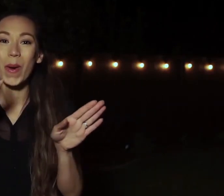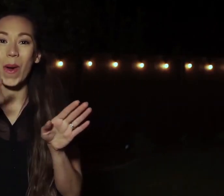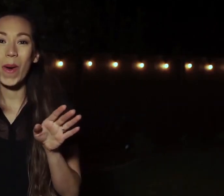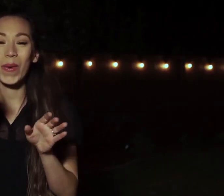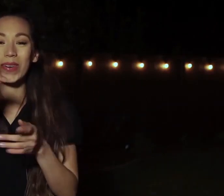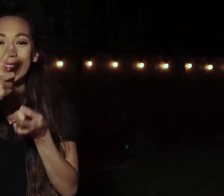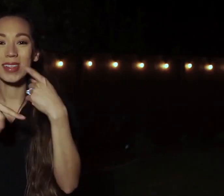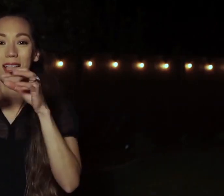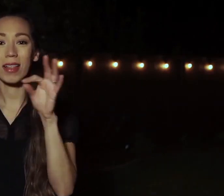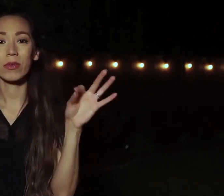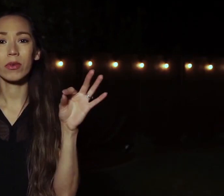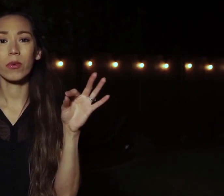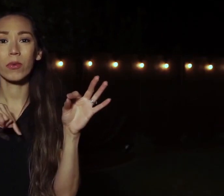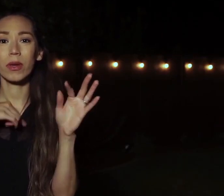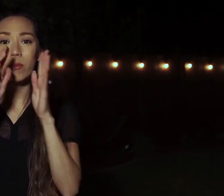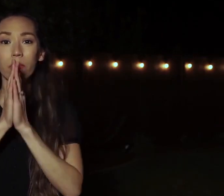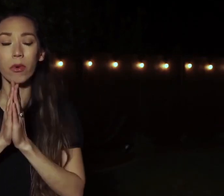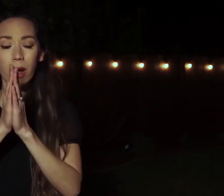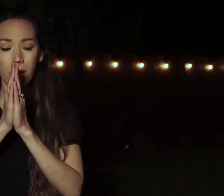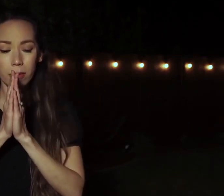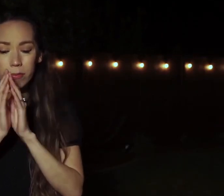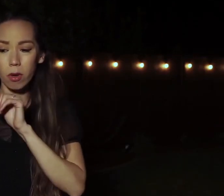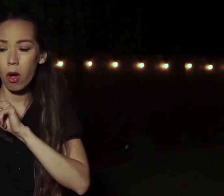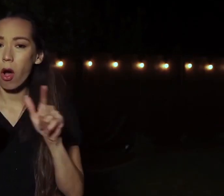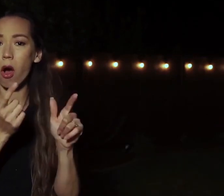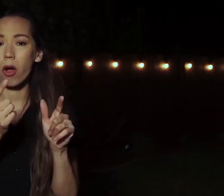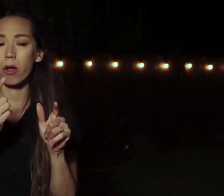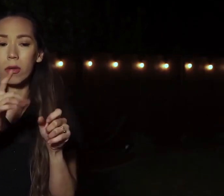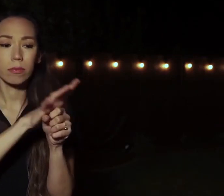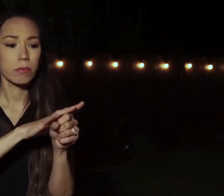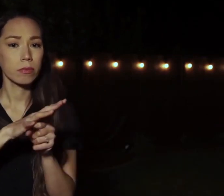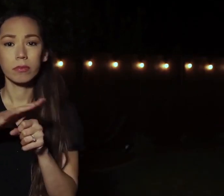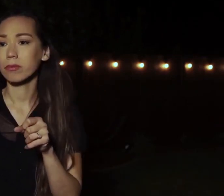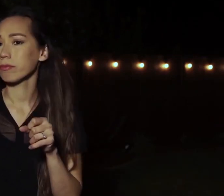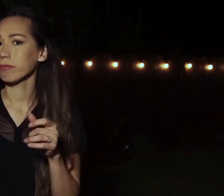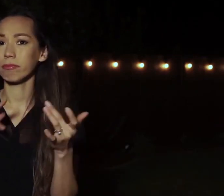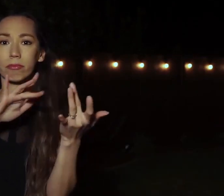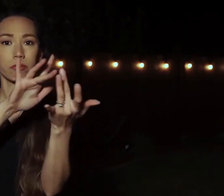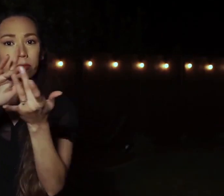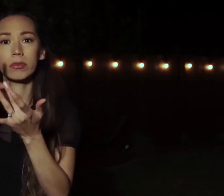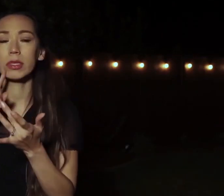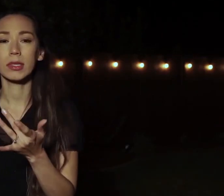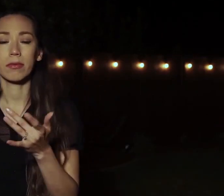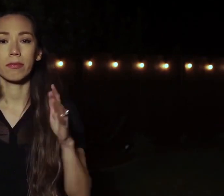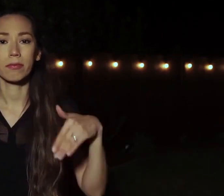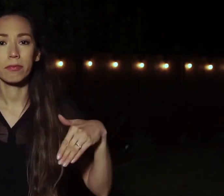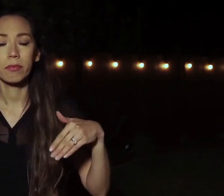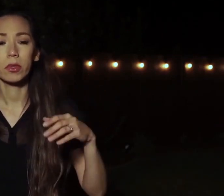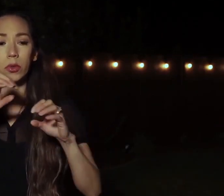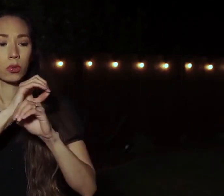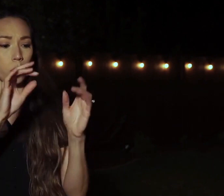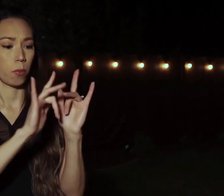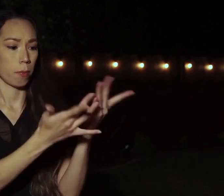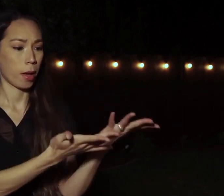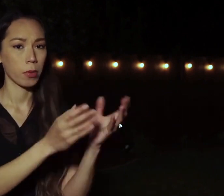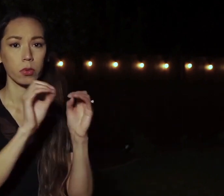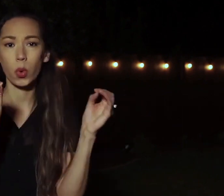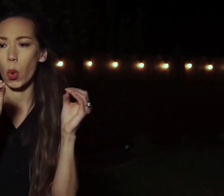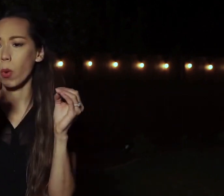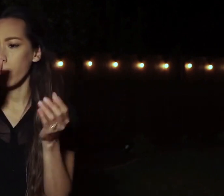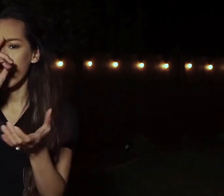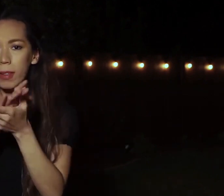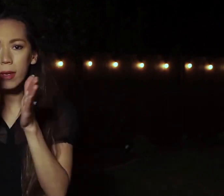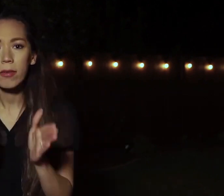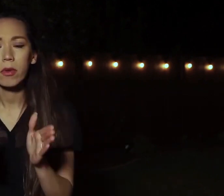language. Our prayer is that we reach every area currently with unreached deaf people groups who have no Bible, no